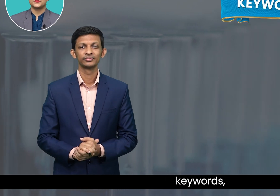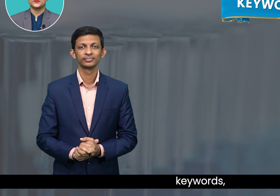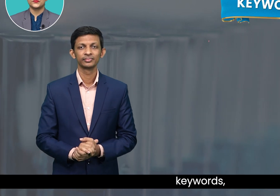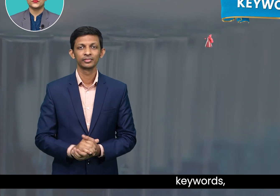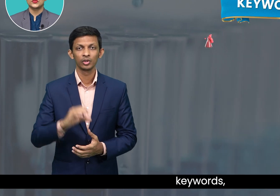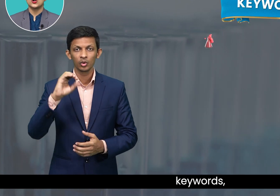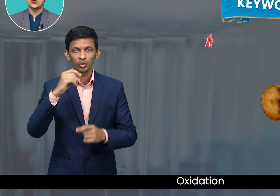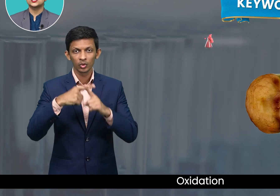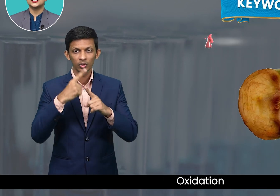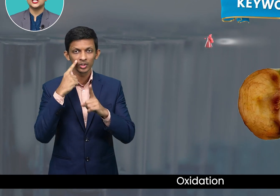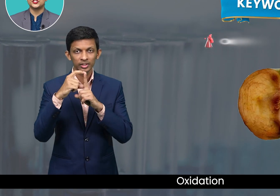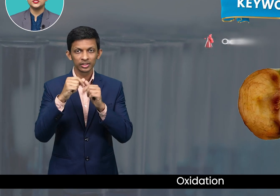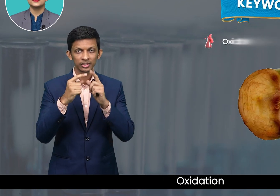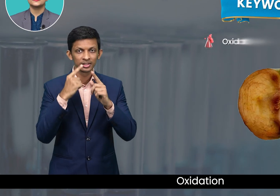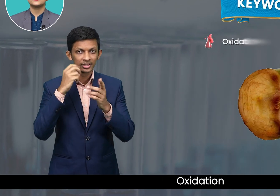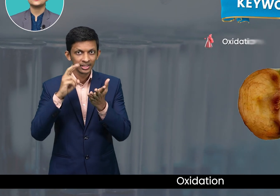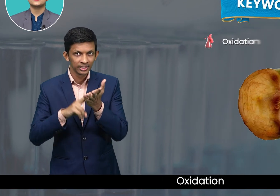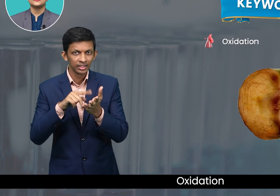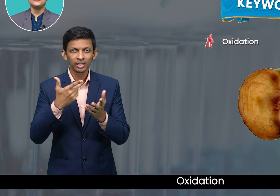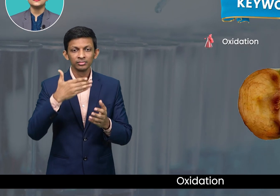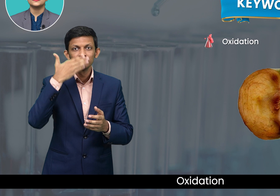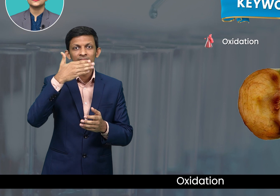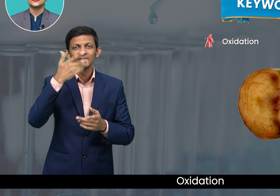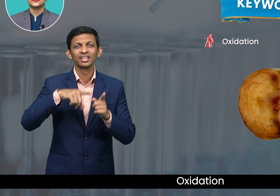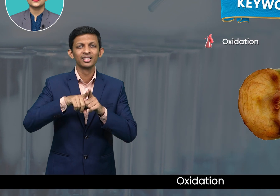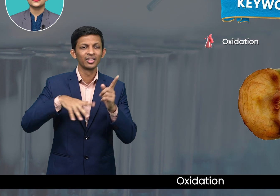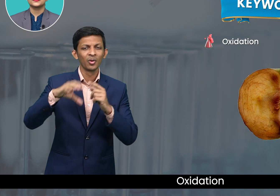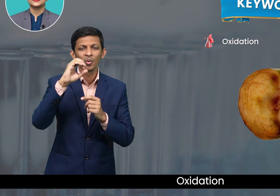Keywords: oxidation,